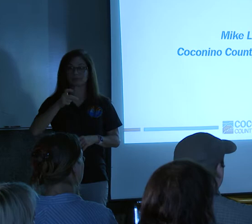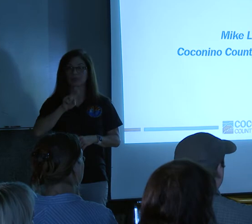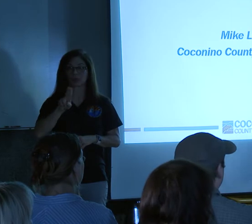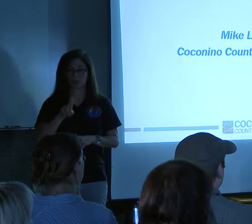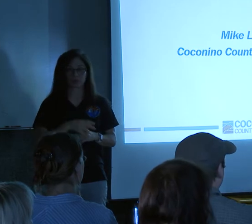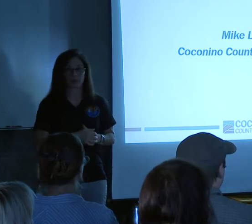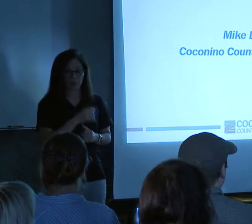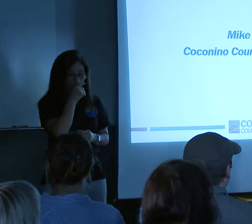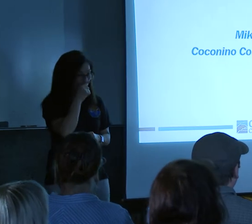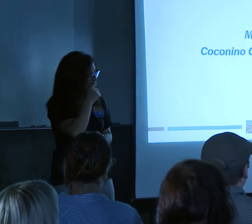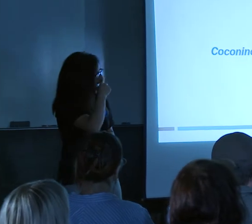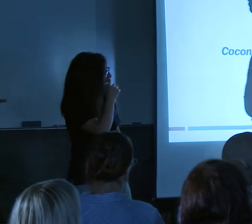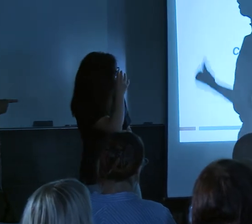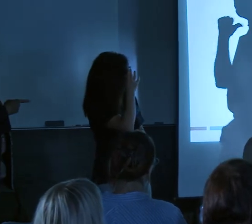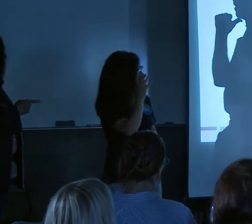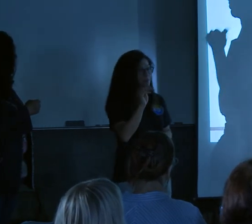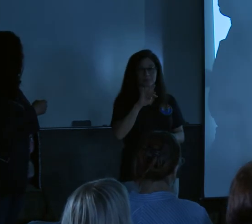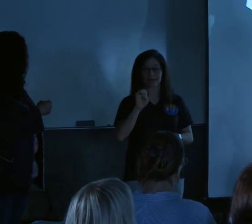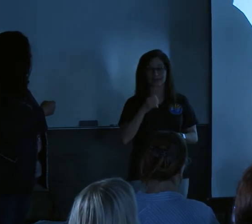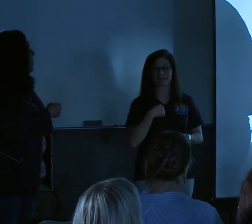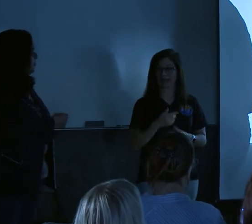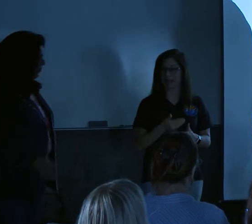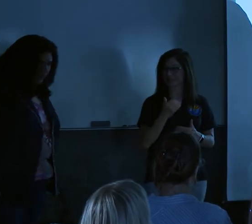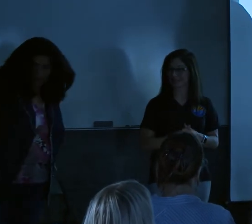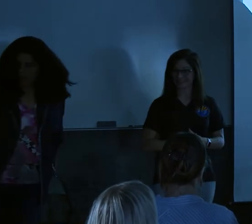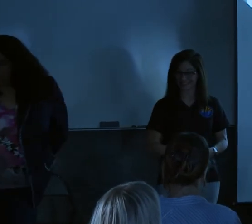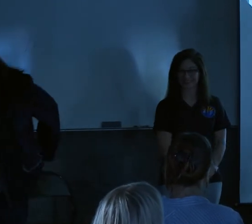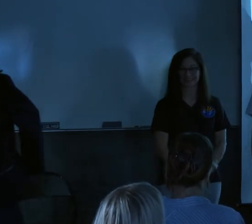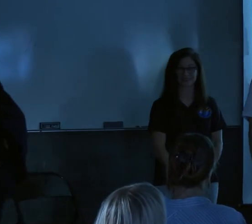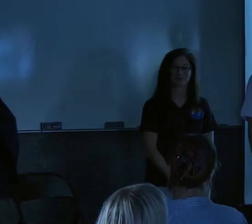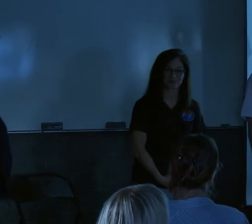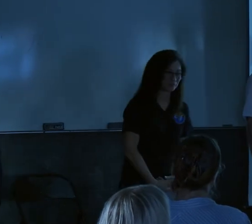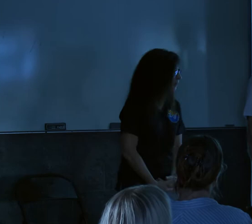Okay. Mike, do you have anything? I'm next. You're next. Perfect. Yes.